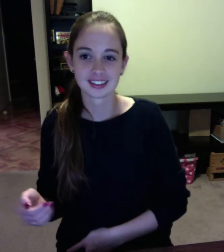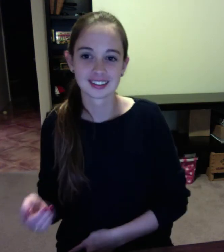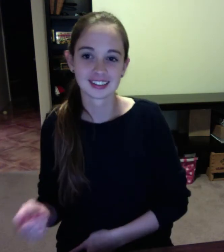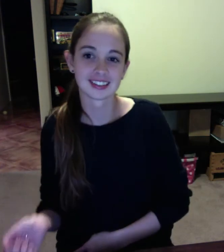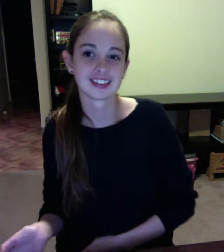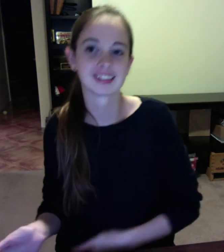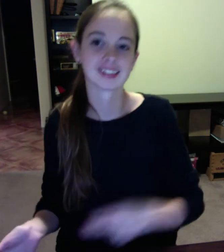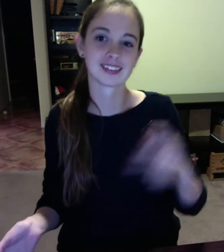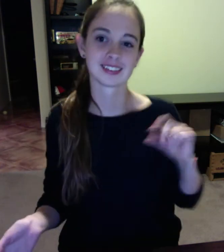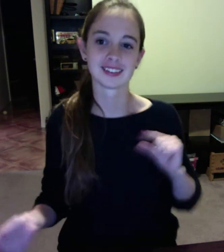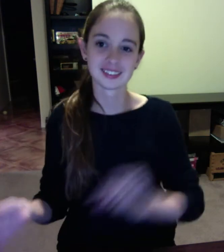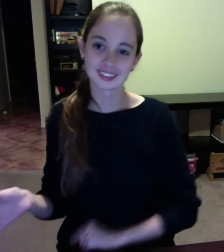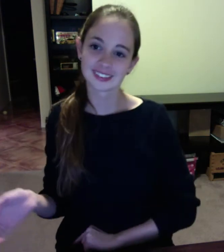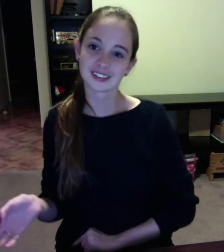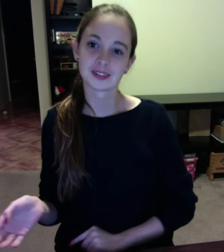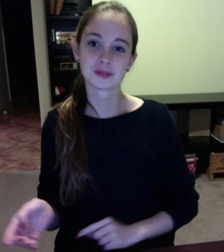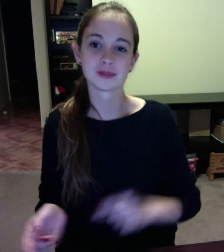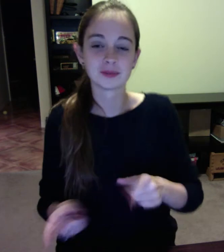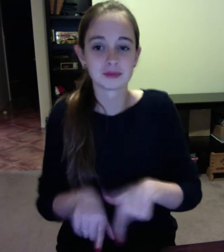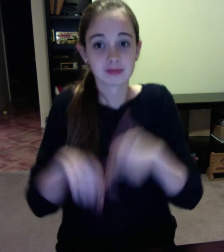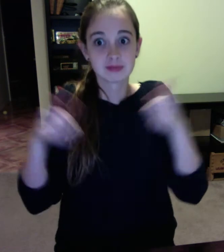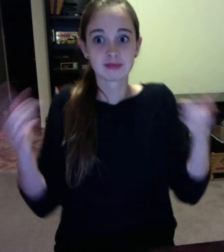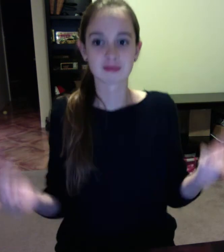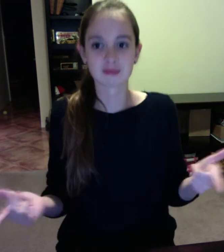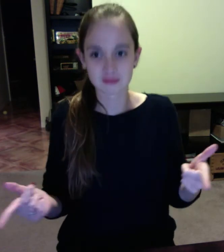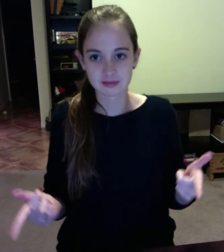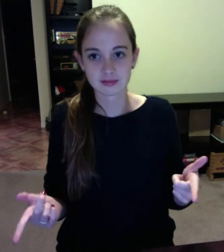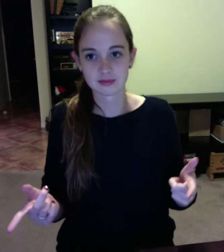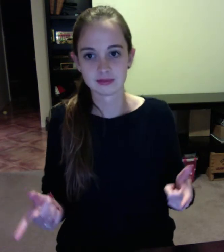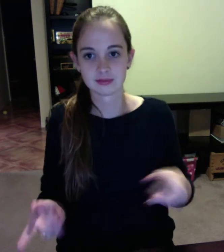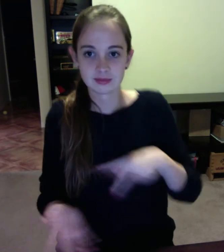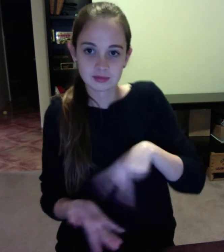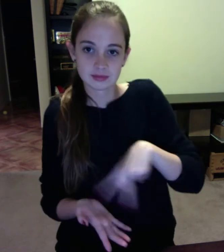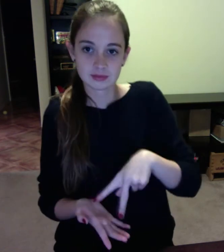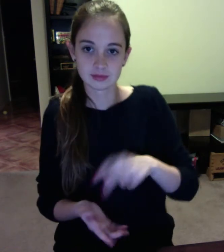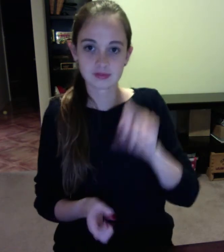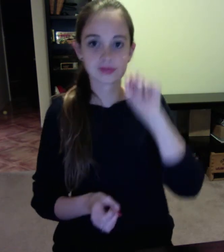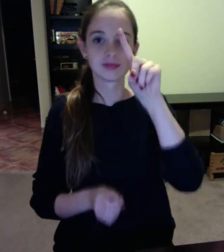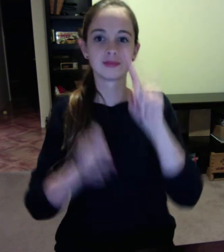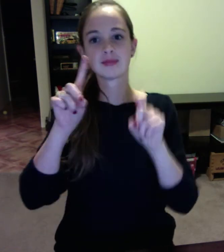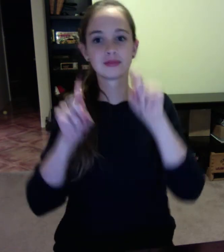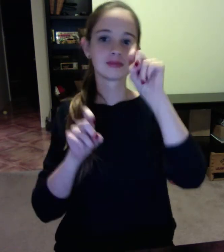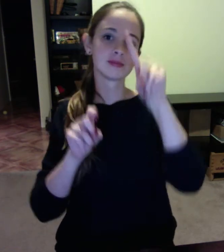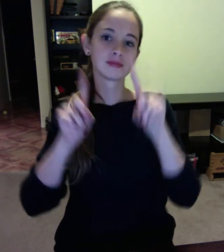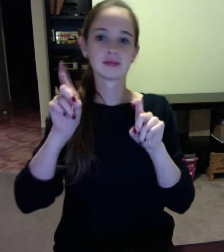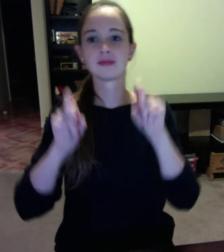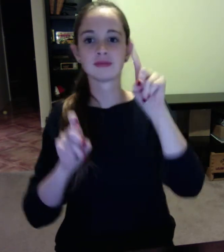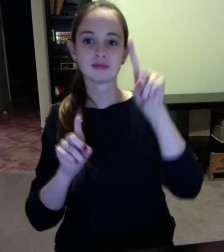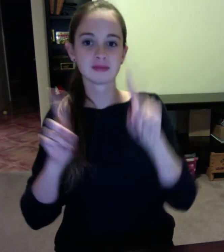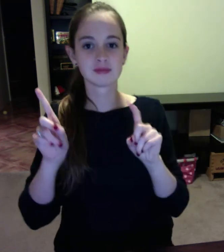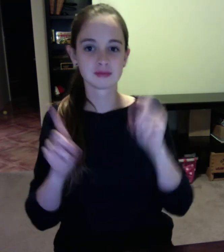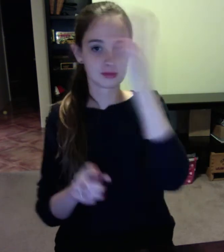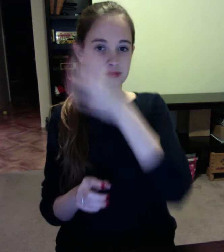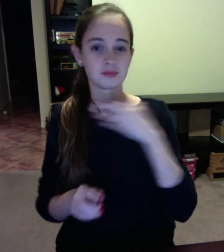the king and queen decided to hold a grand ball. The 2 Ugly Sisters couldn't believe their